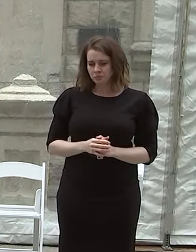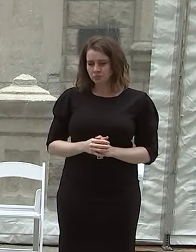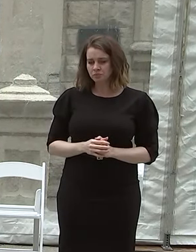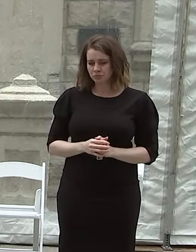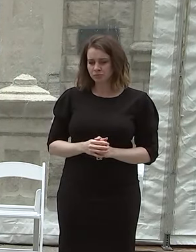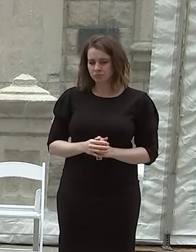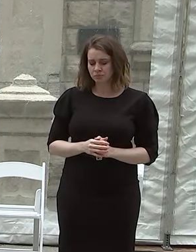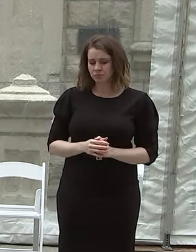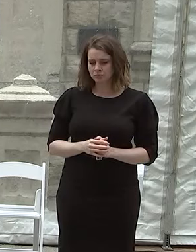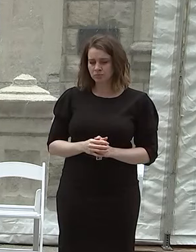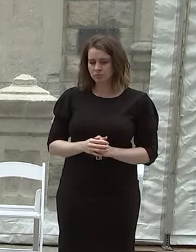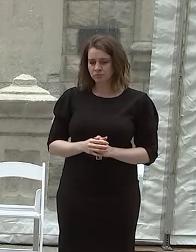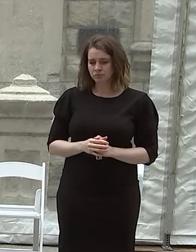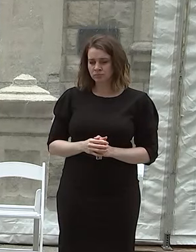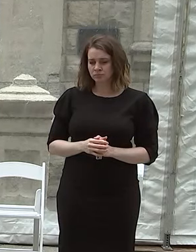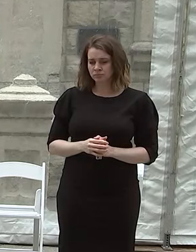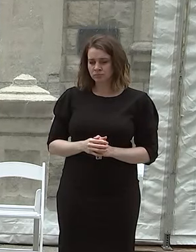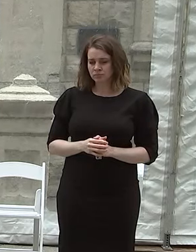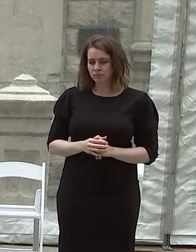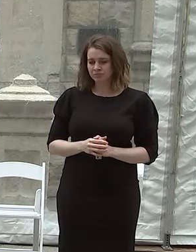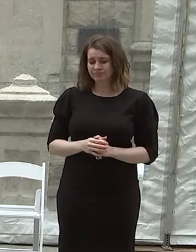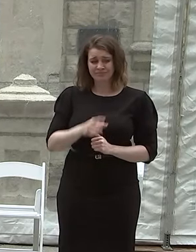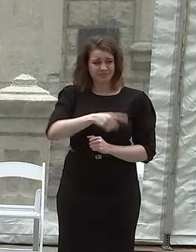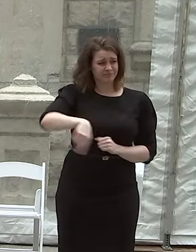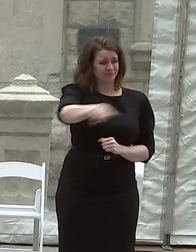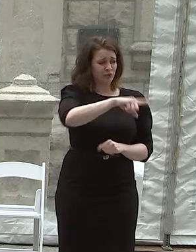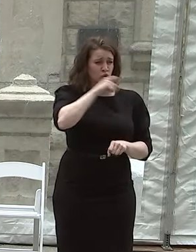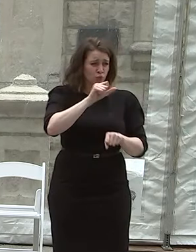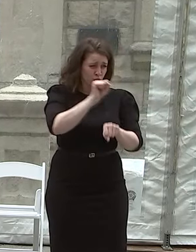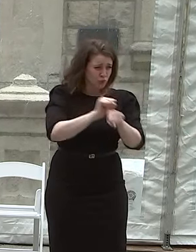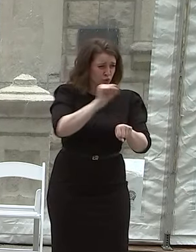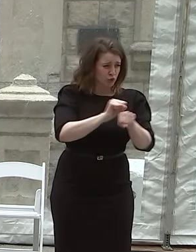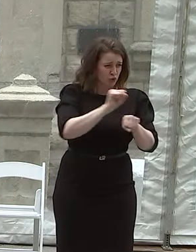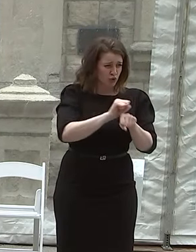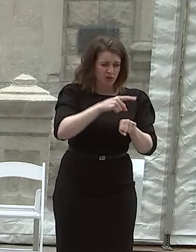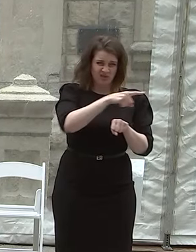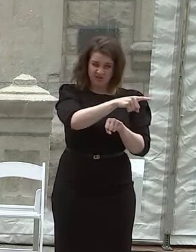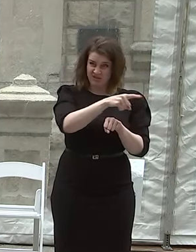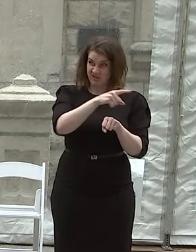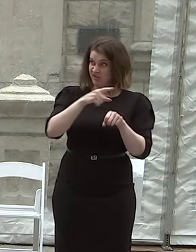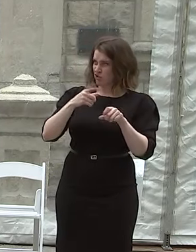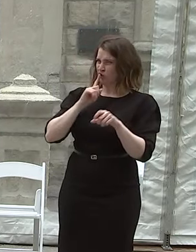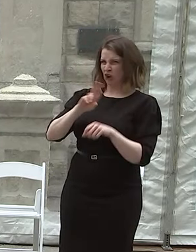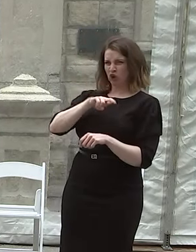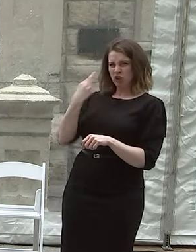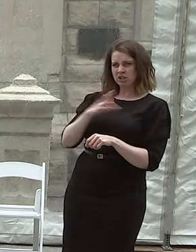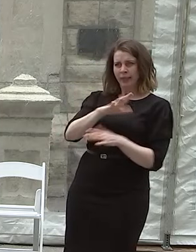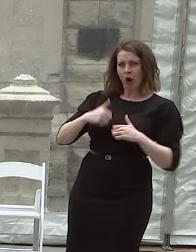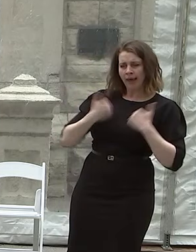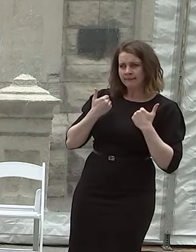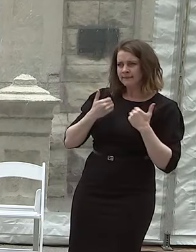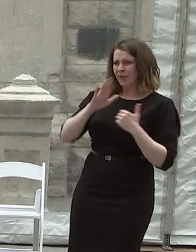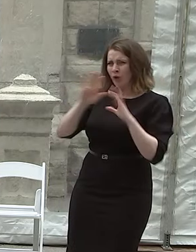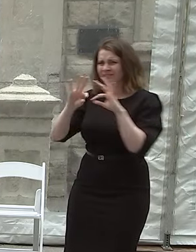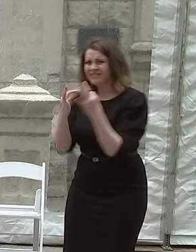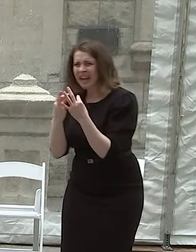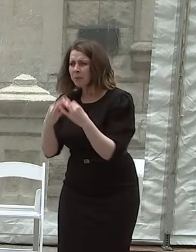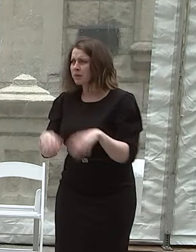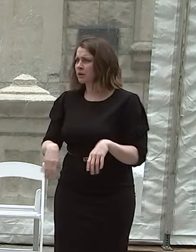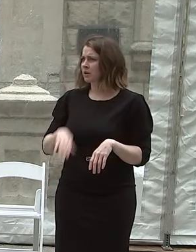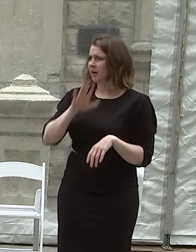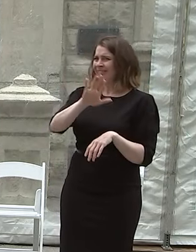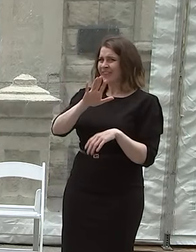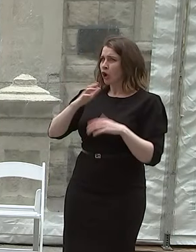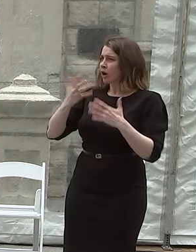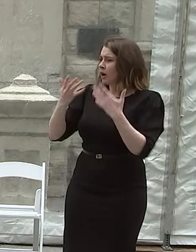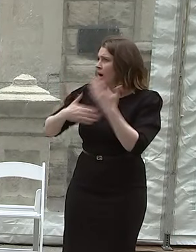safety. Working people have sacrificed their health, safety, and livelihoods during this pandemic, bravely risking their own lives to make